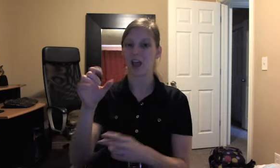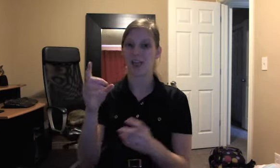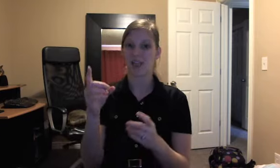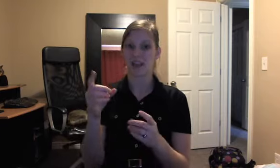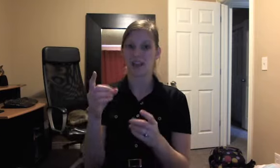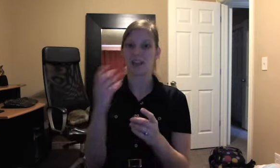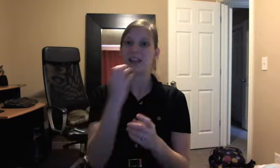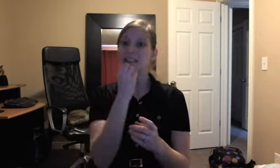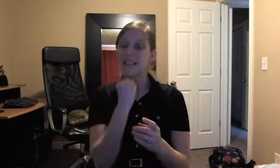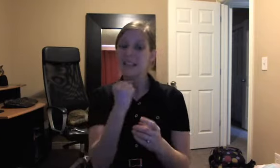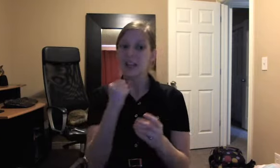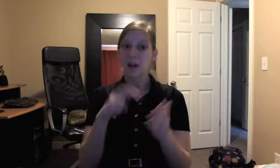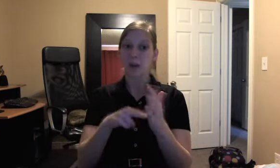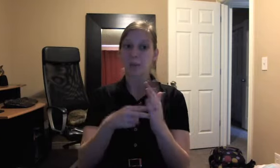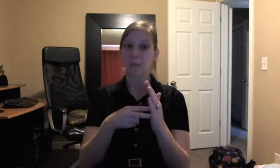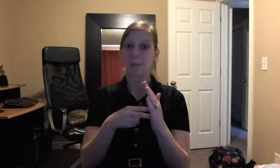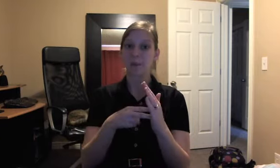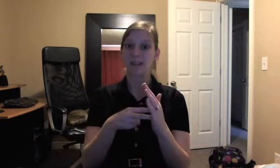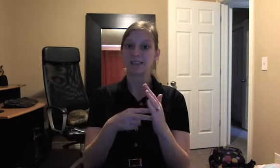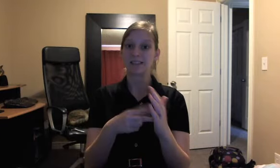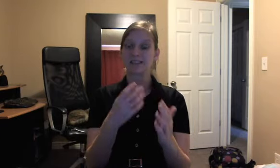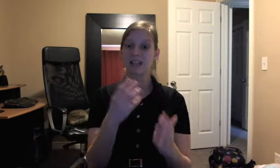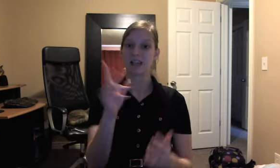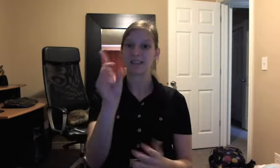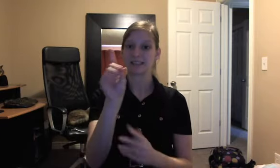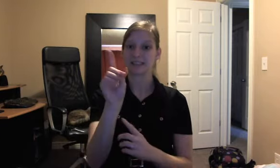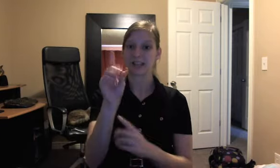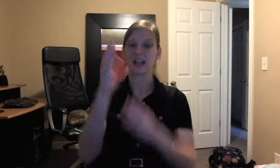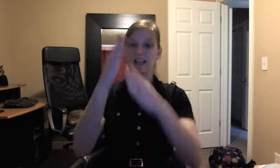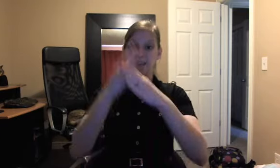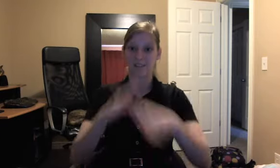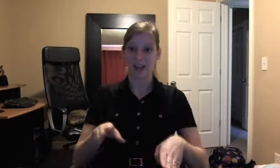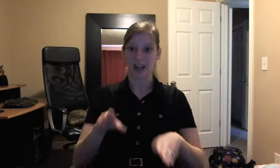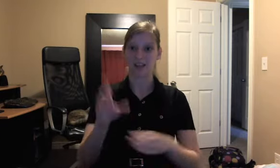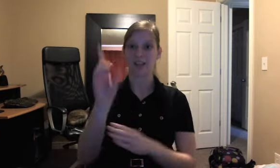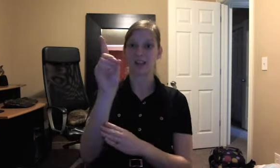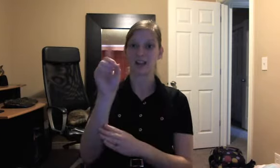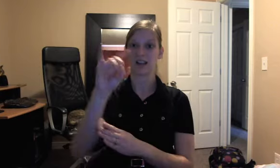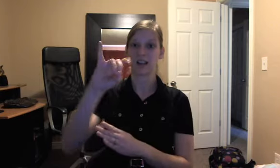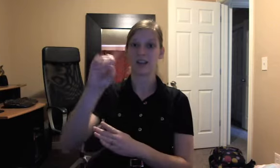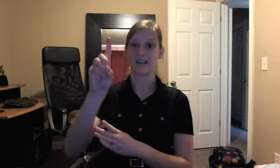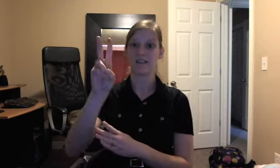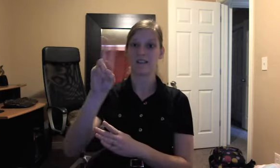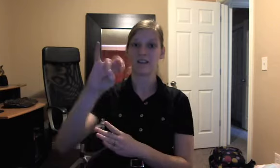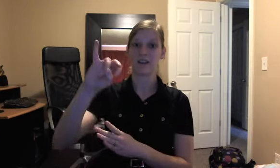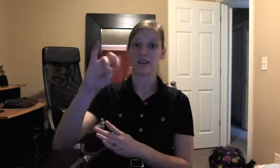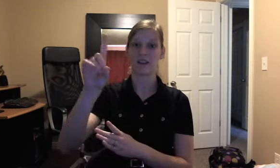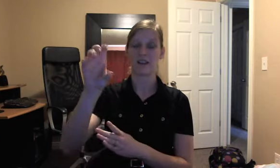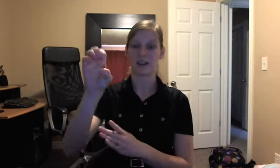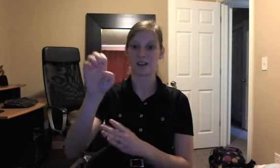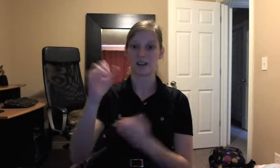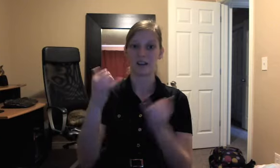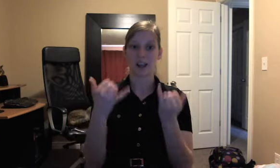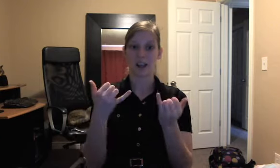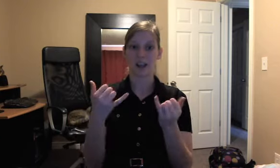neighbor about the 4 steps so far in the order of operations. Teach. Okay. The P is